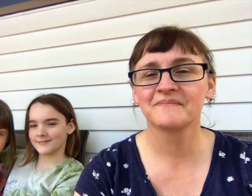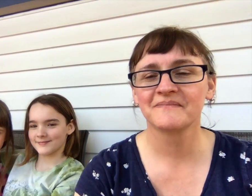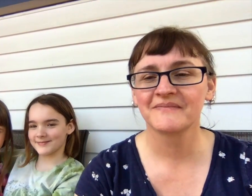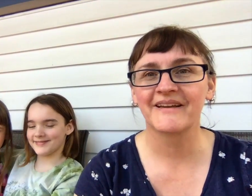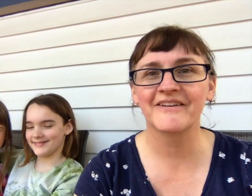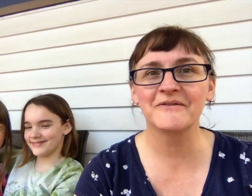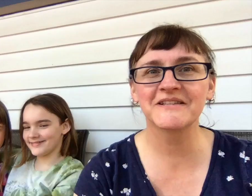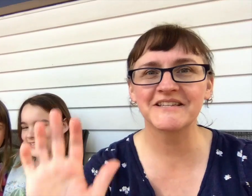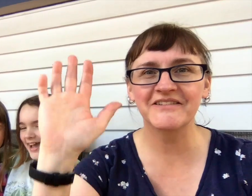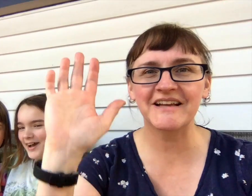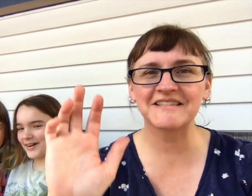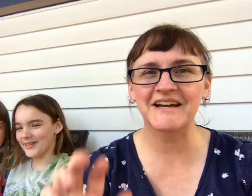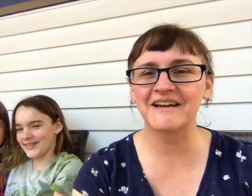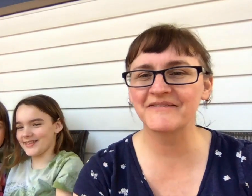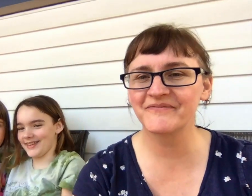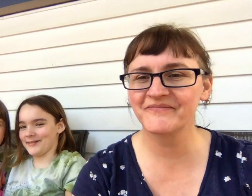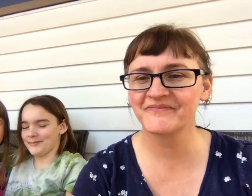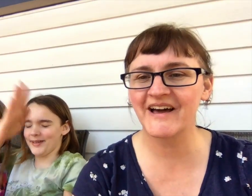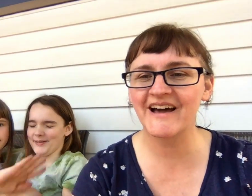All right, we'll see you next time. Bye.